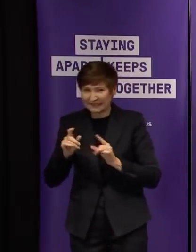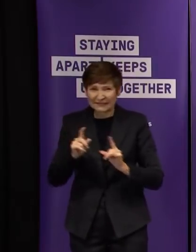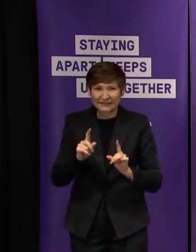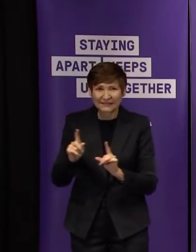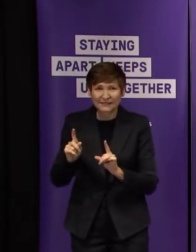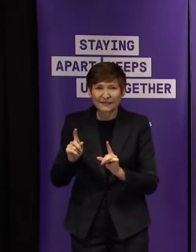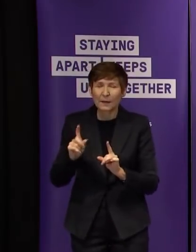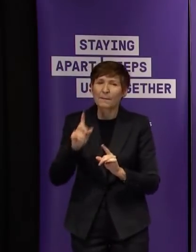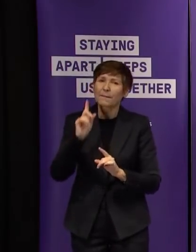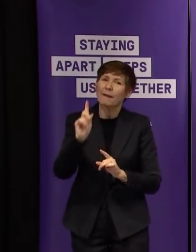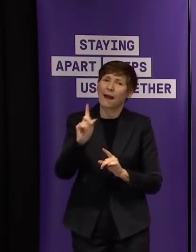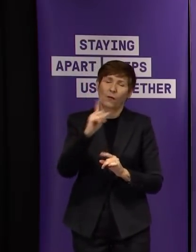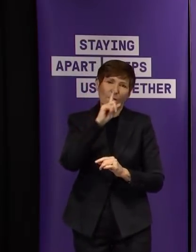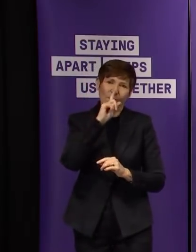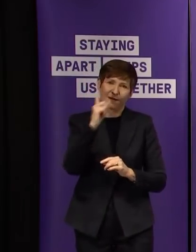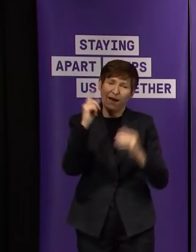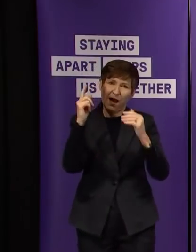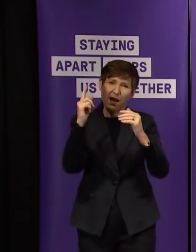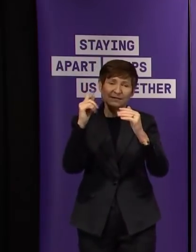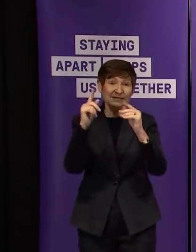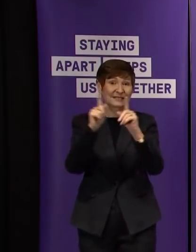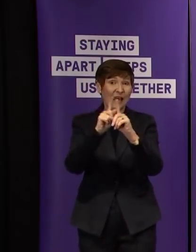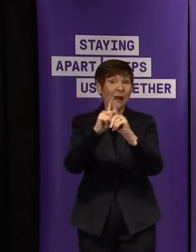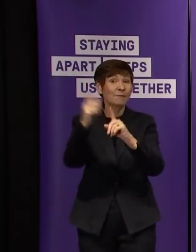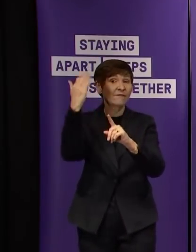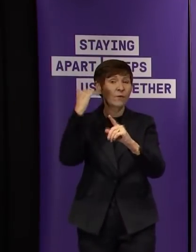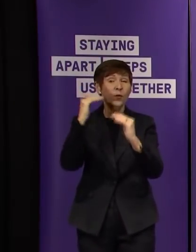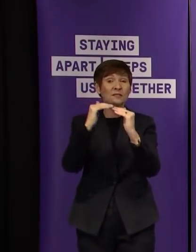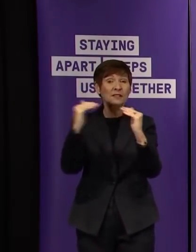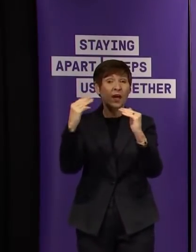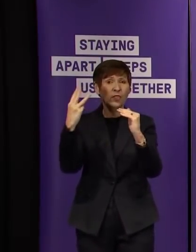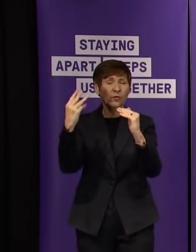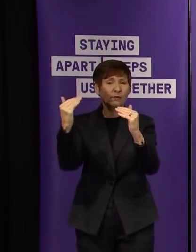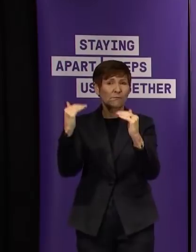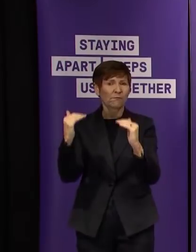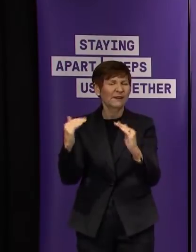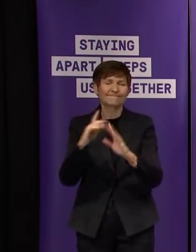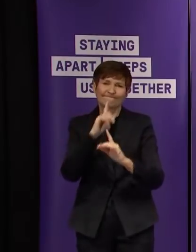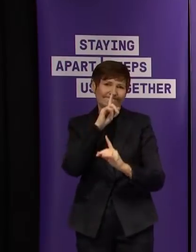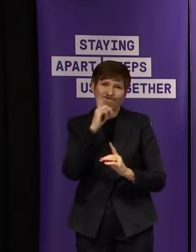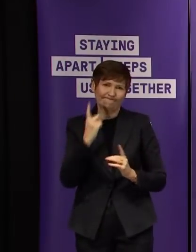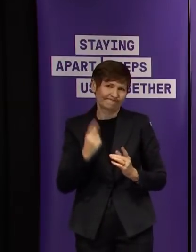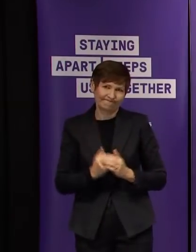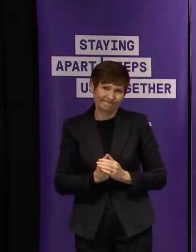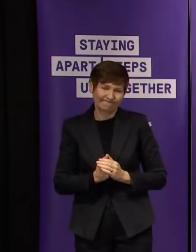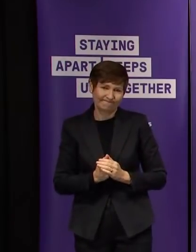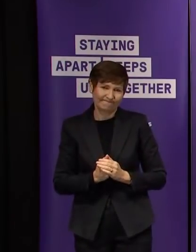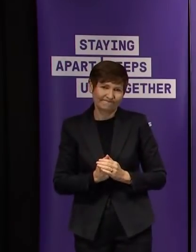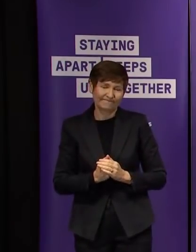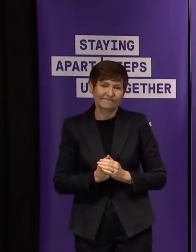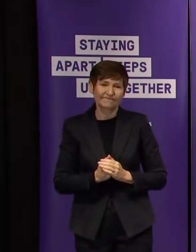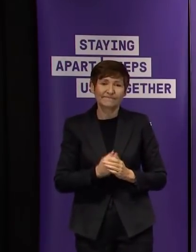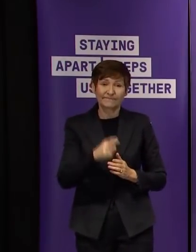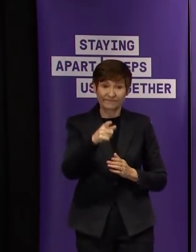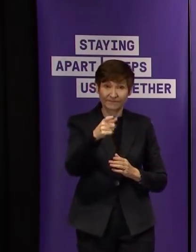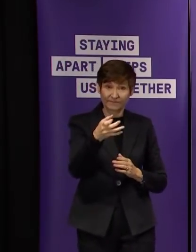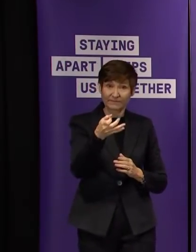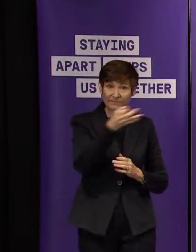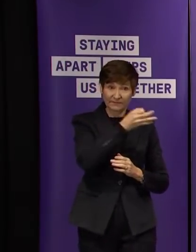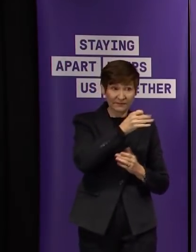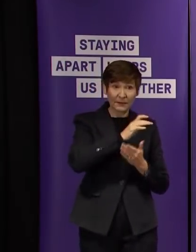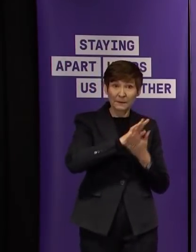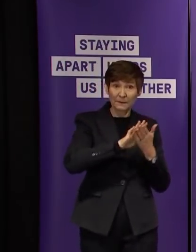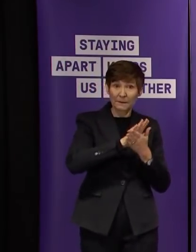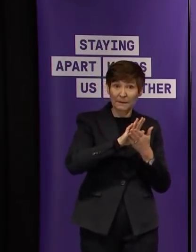jump to a stage 3 that we're familiar with. But we hoped we're obviously going to go back to stage 3 originally